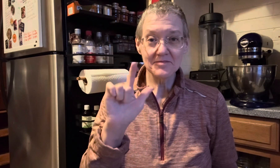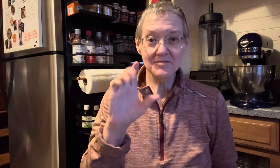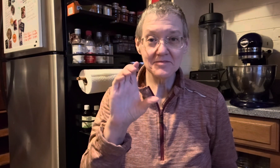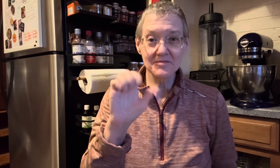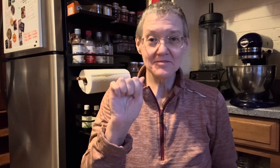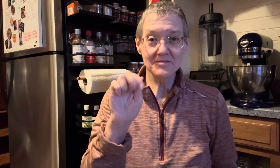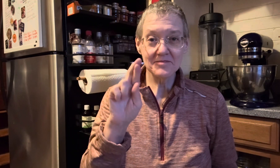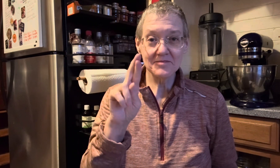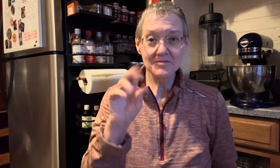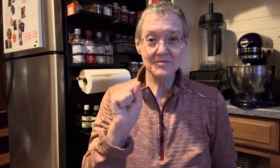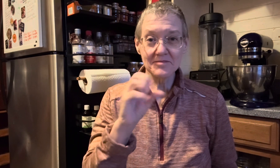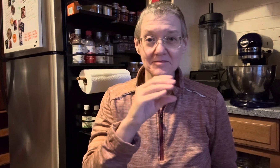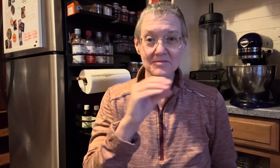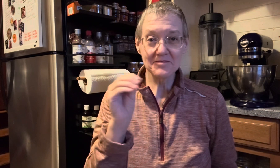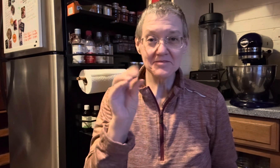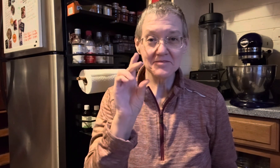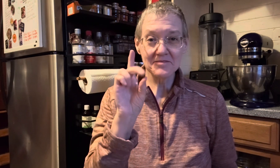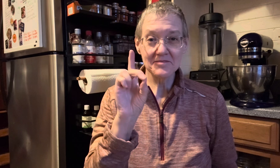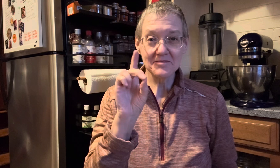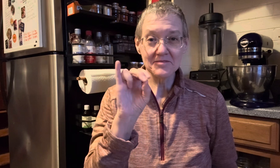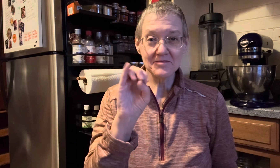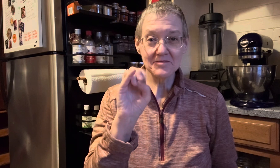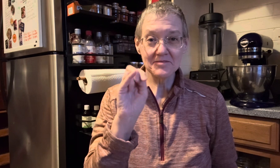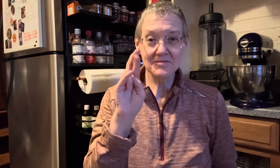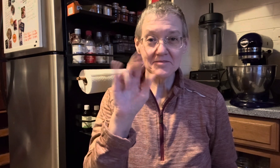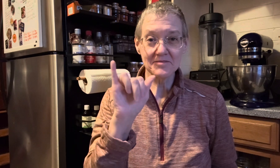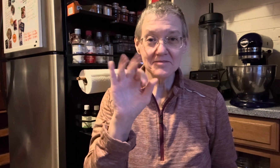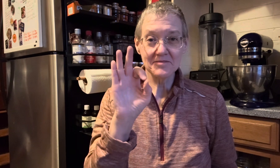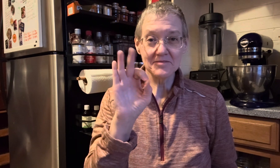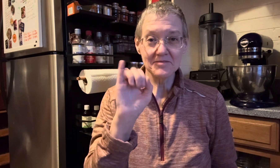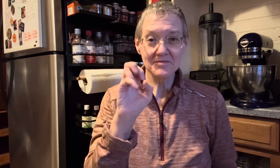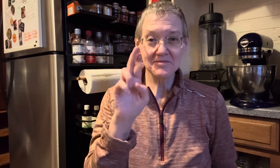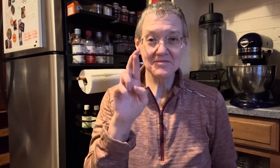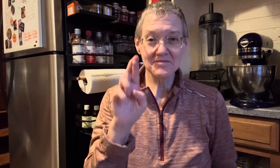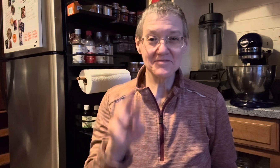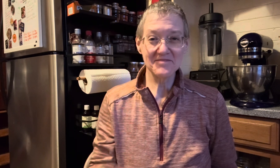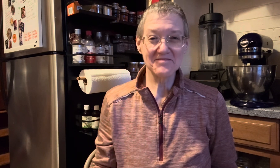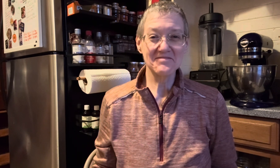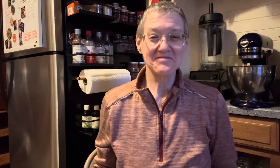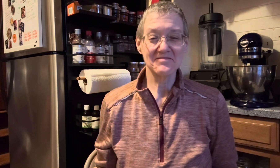Find the total carbs and find the dietary fiber.